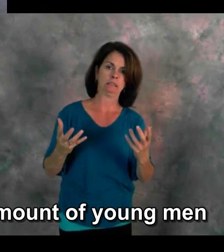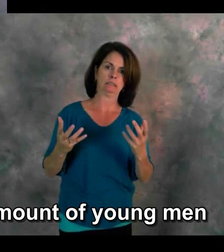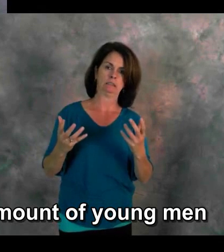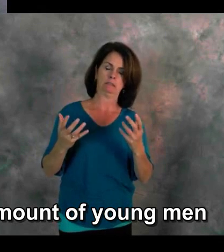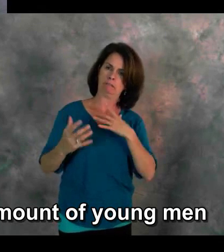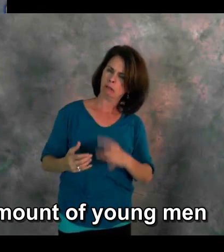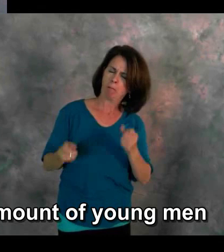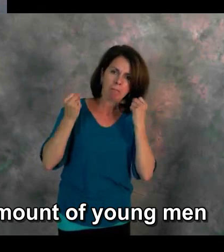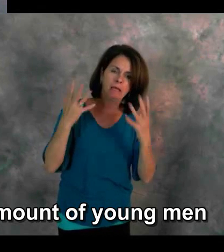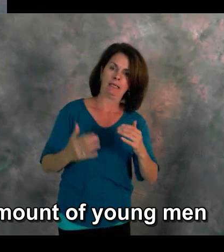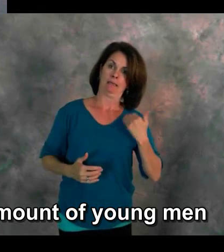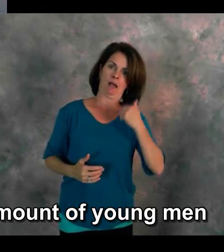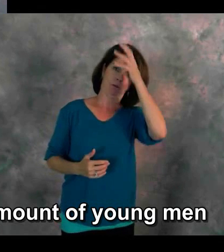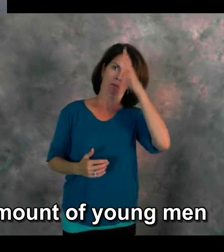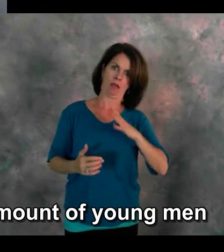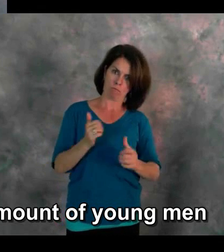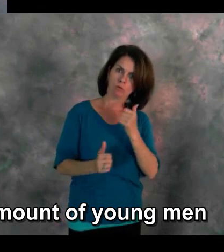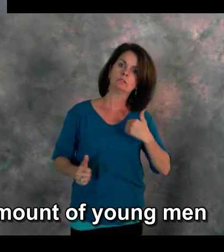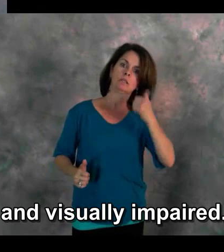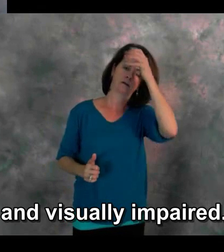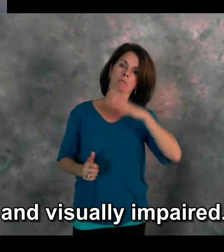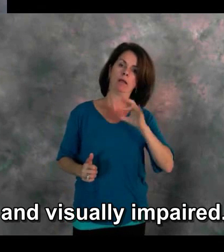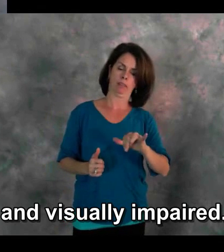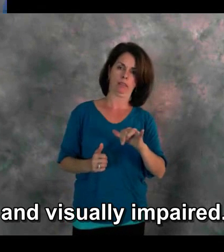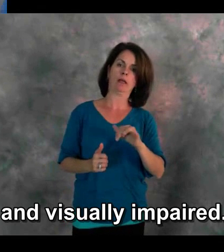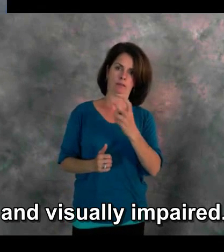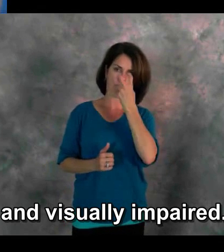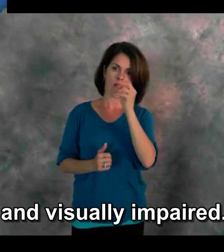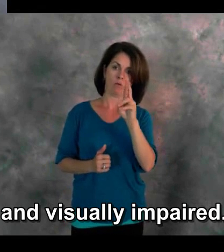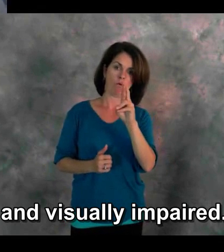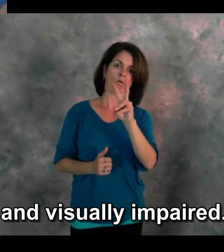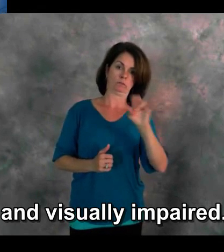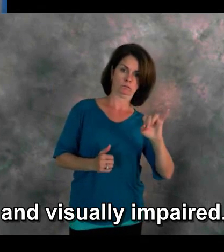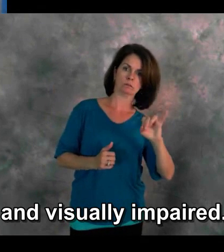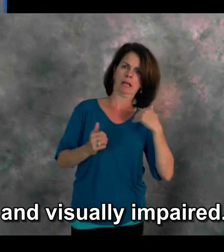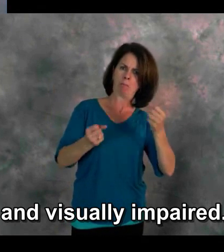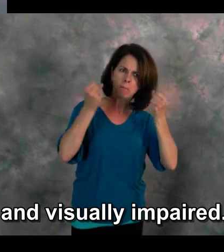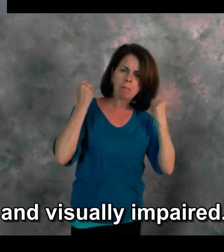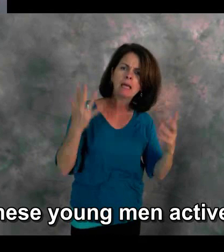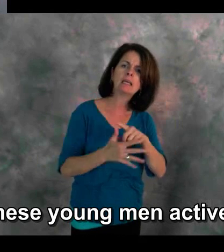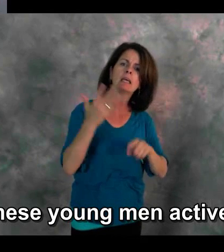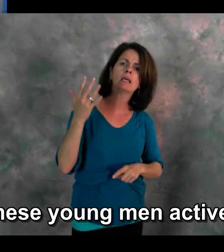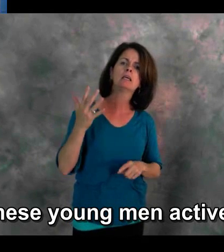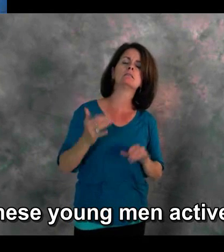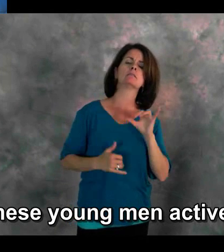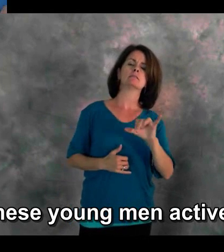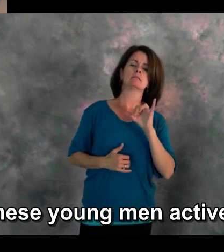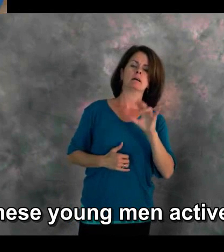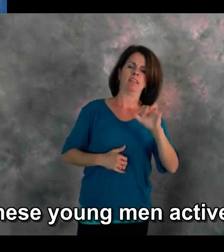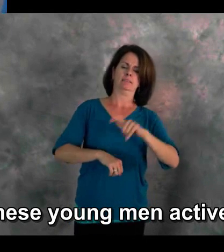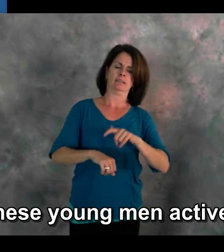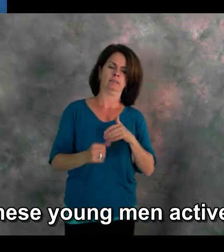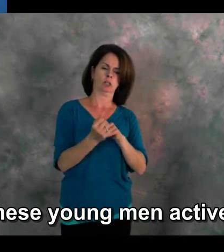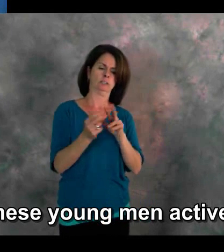an unusual amount of young men, particularly who were blind and visually impaired. And there was a need